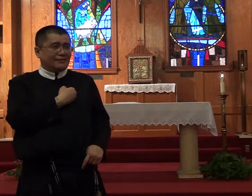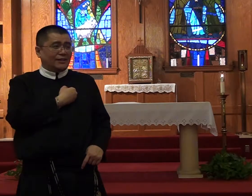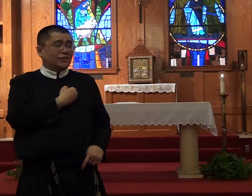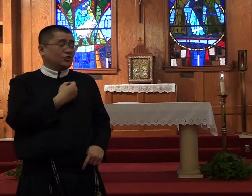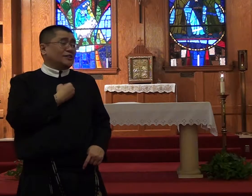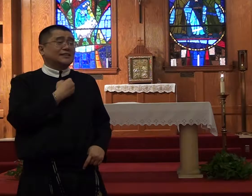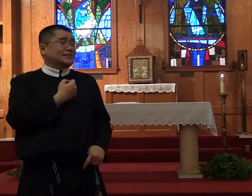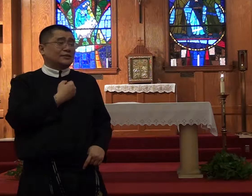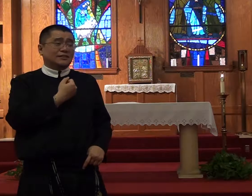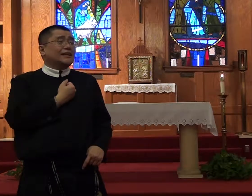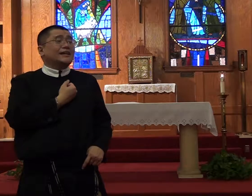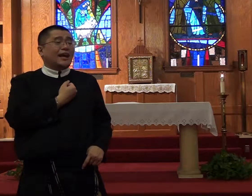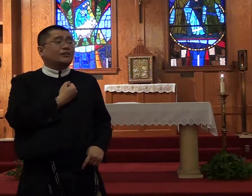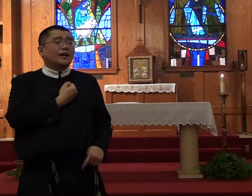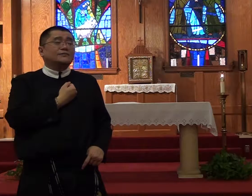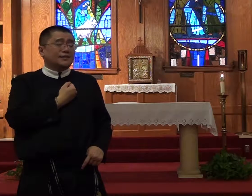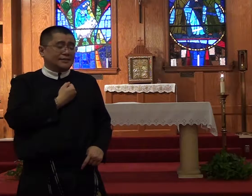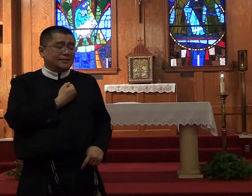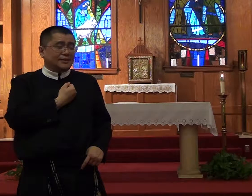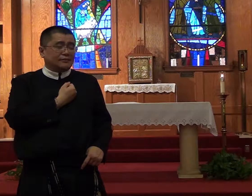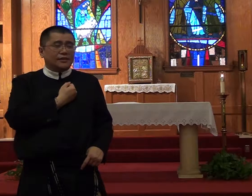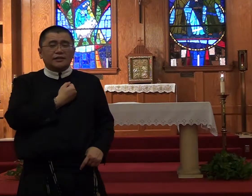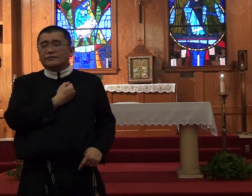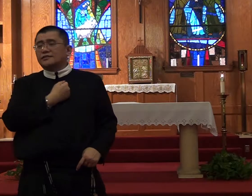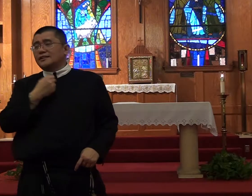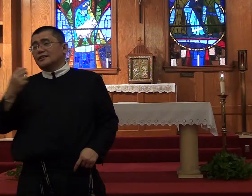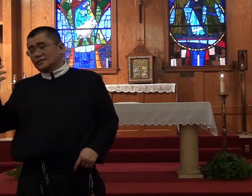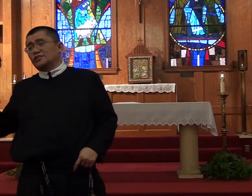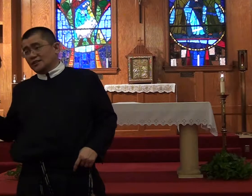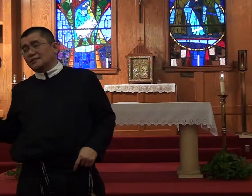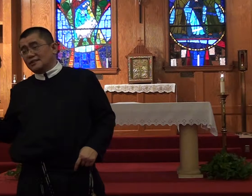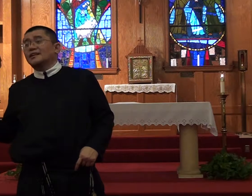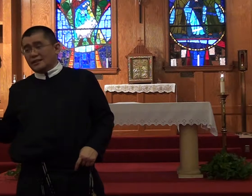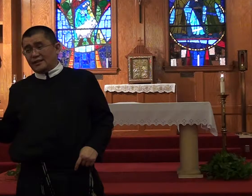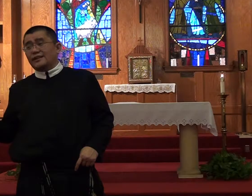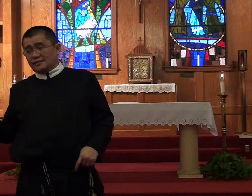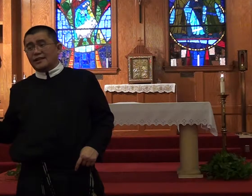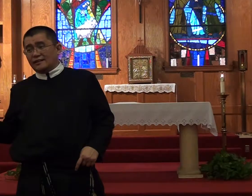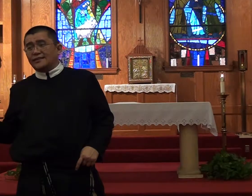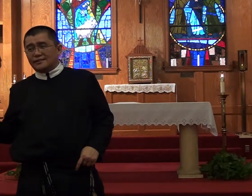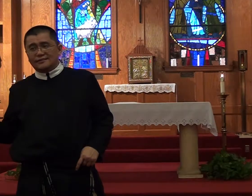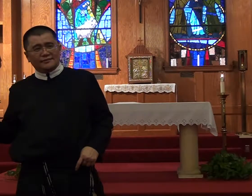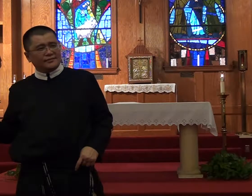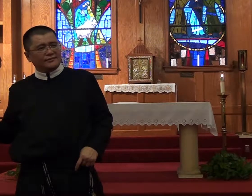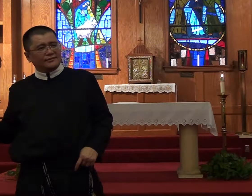because Jesus is our heaven. Wherever there is Jesus, there is heaven.